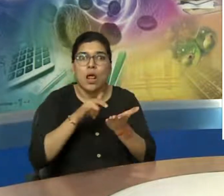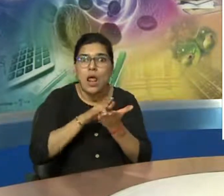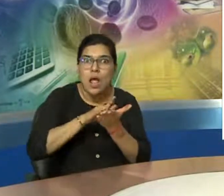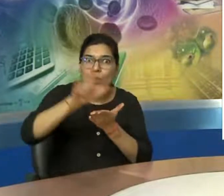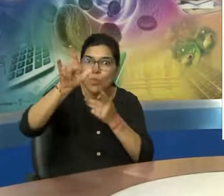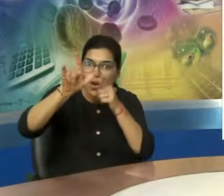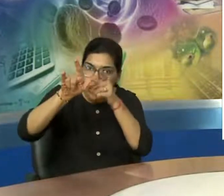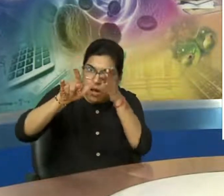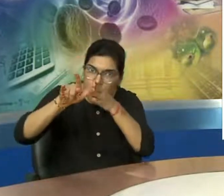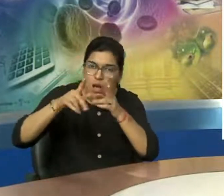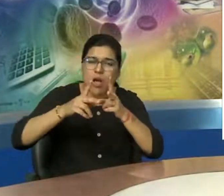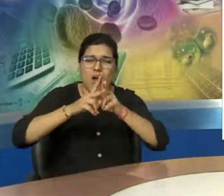many things.